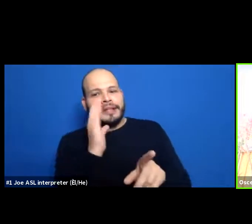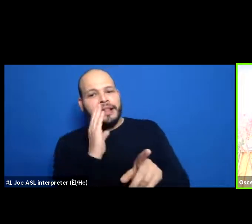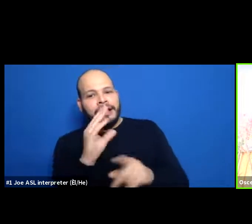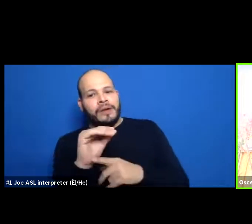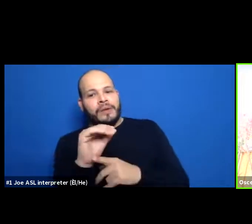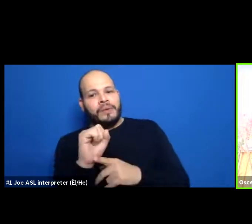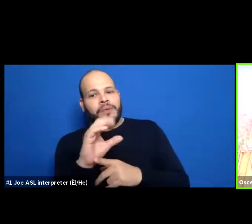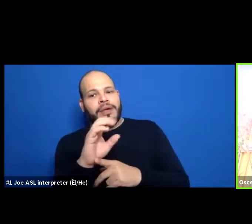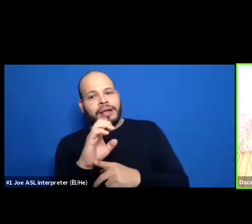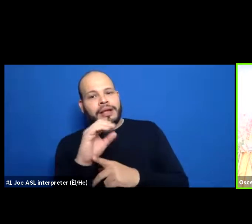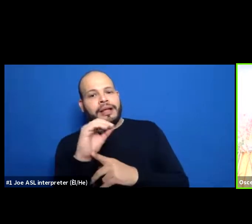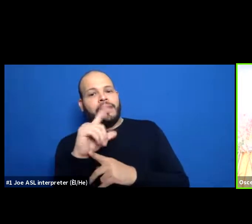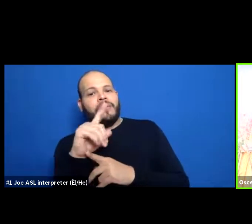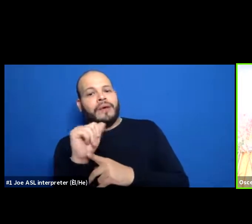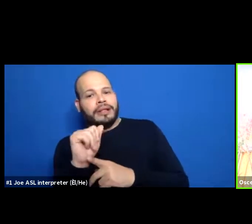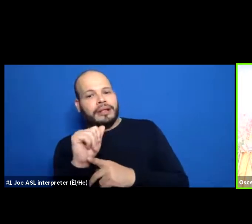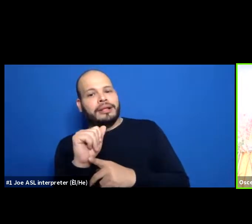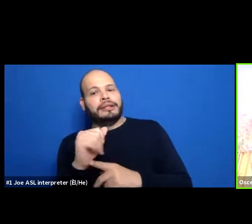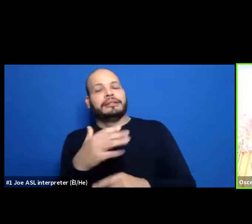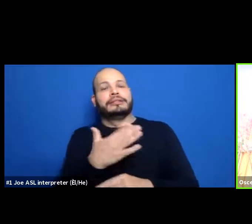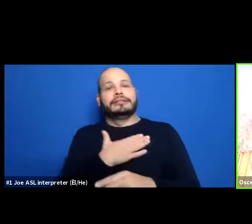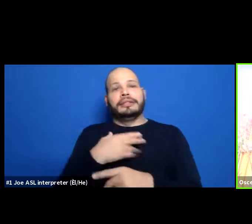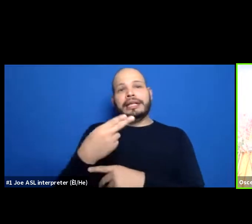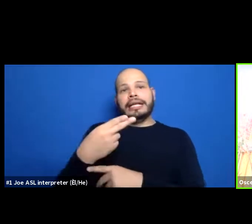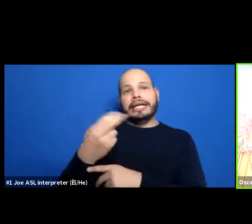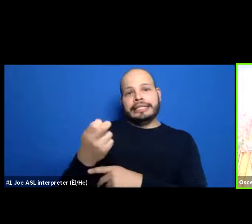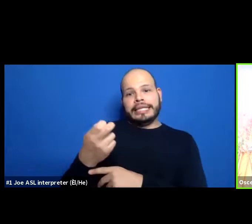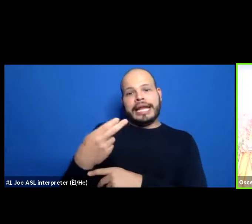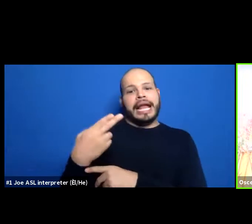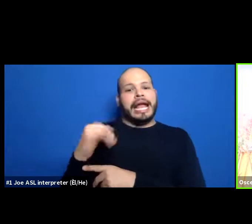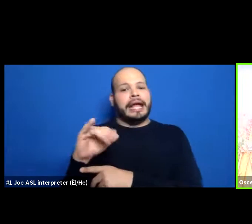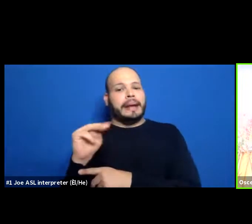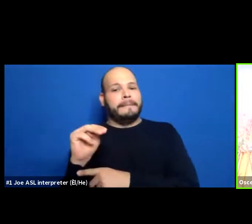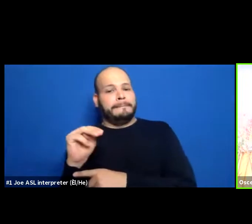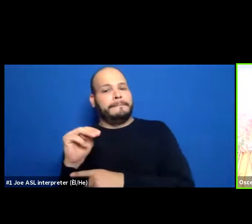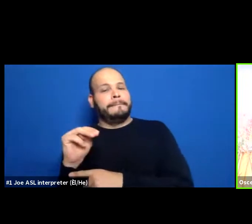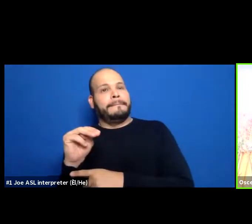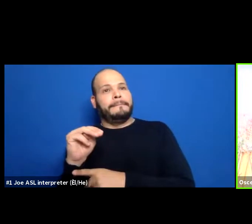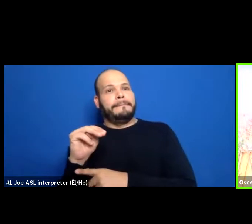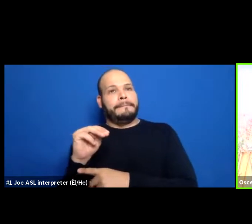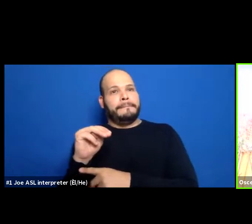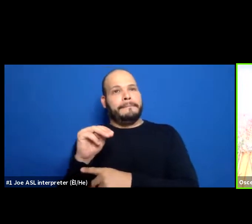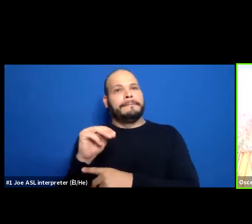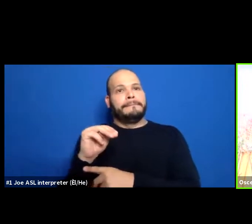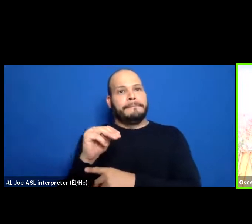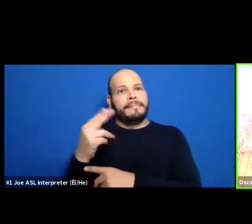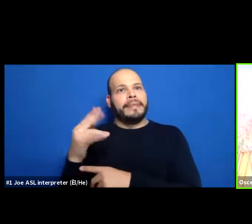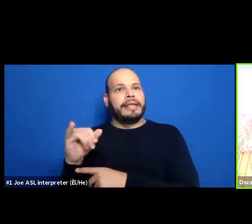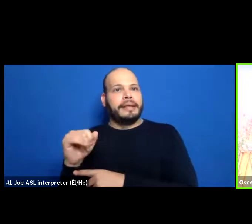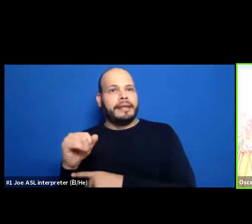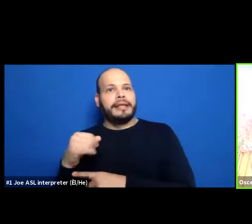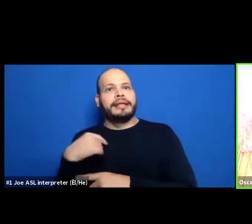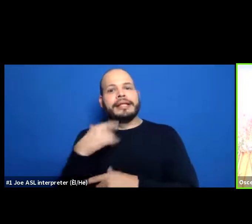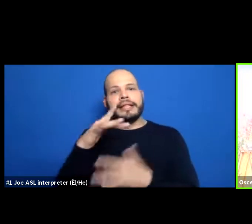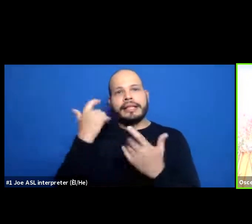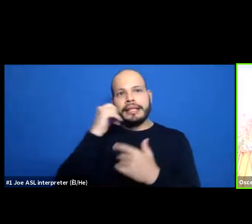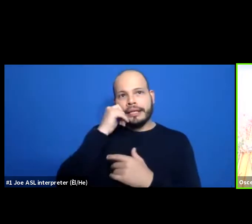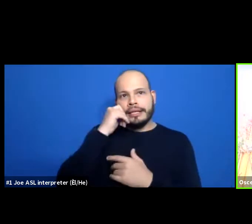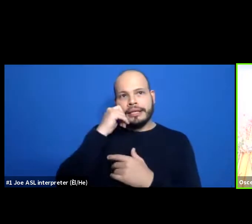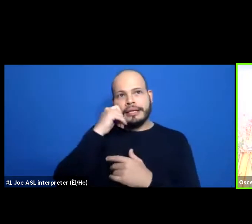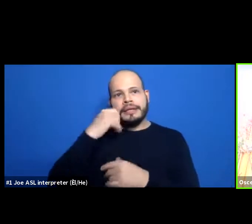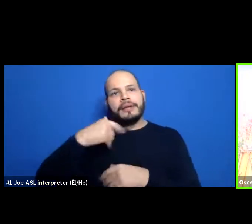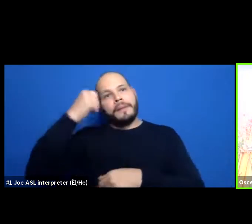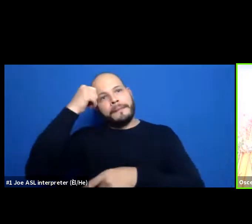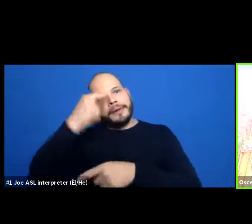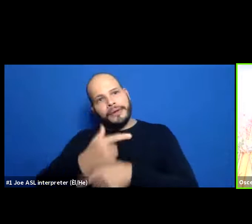provide a visual description of myself, I'm a light-skinned young Black brother. I got hair that on a good day goes